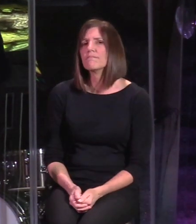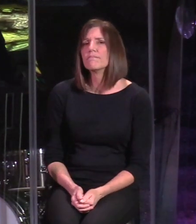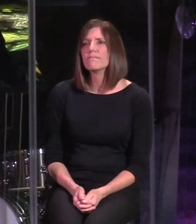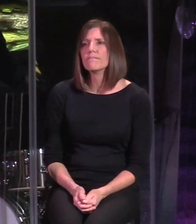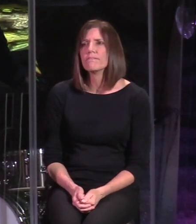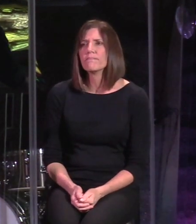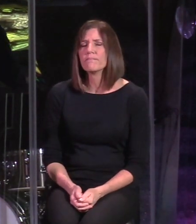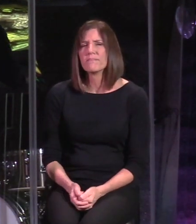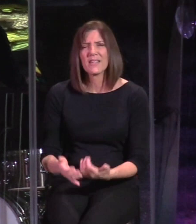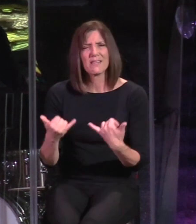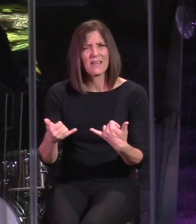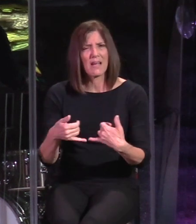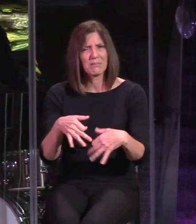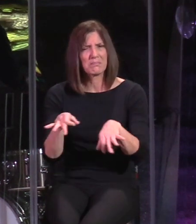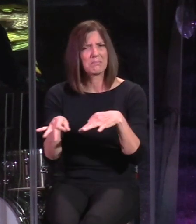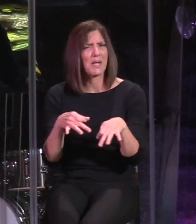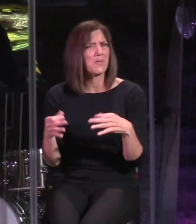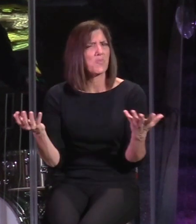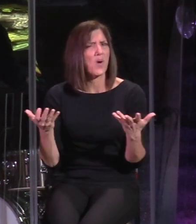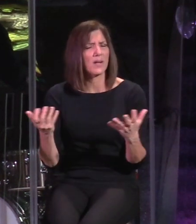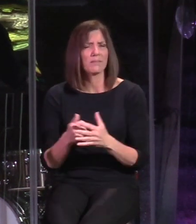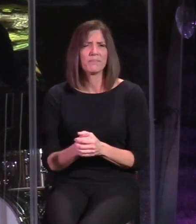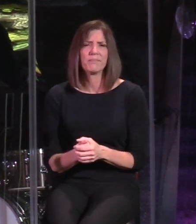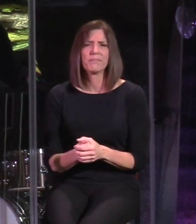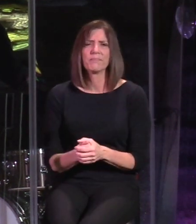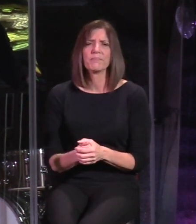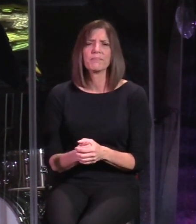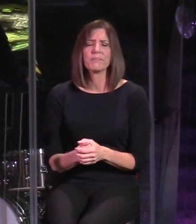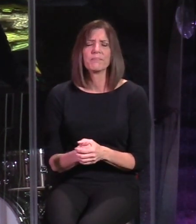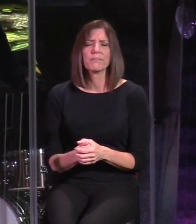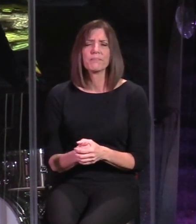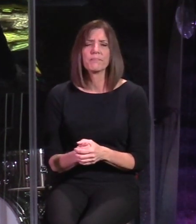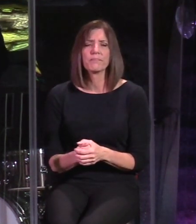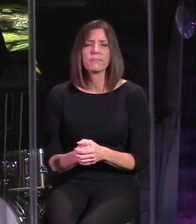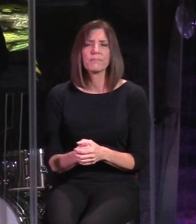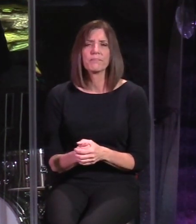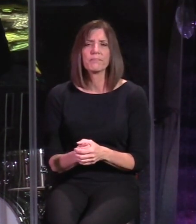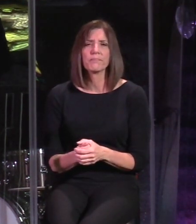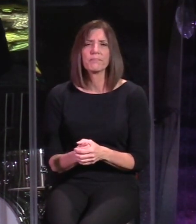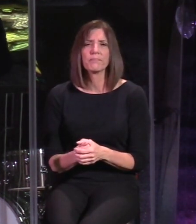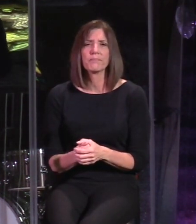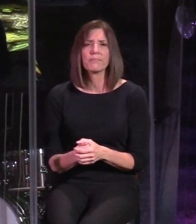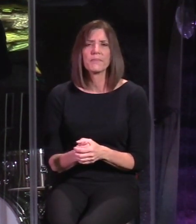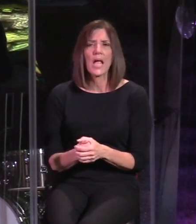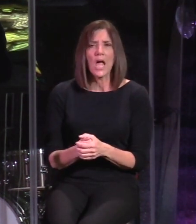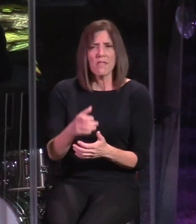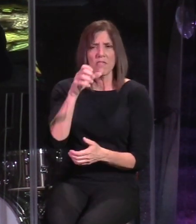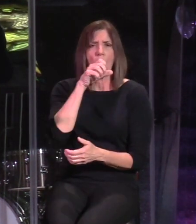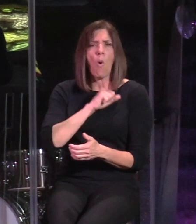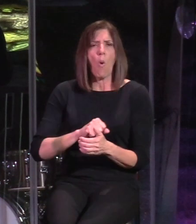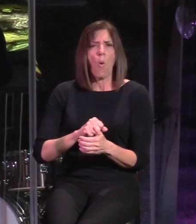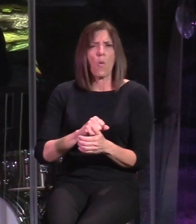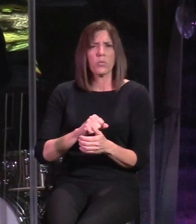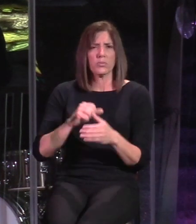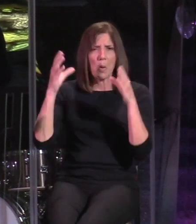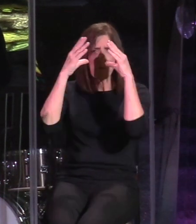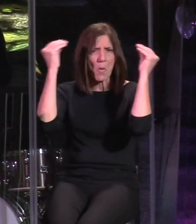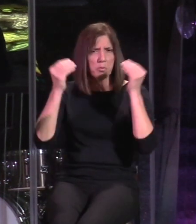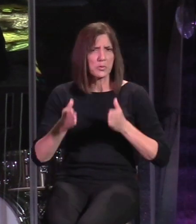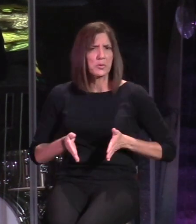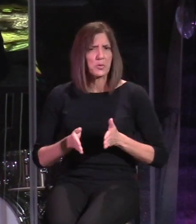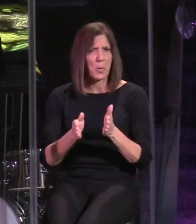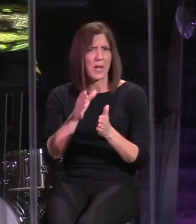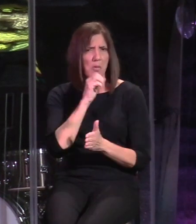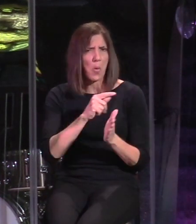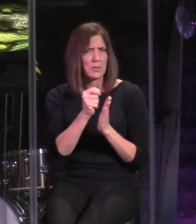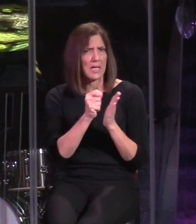Now, what the writer of Hebrews is explaining here is he's explaining that these are the ways things worked under the old covenant of Moses.